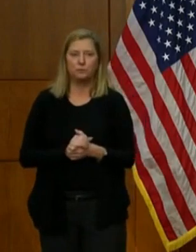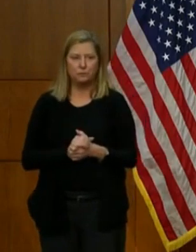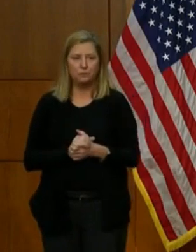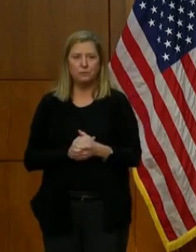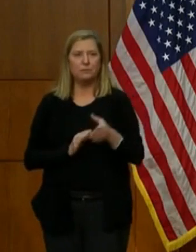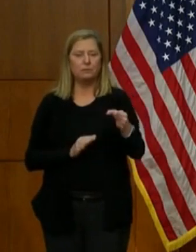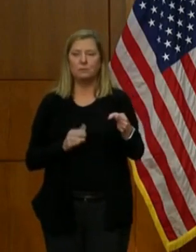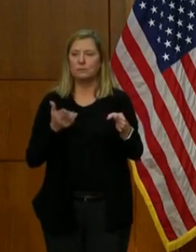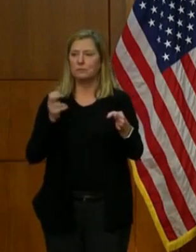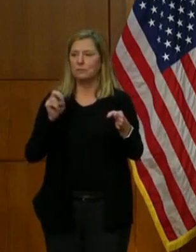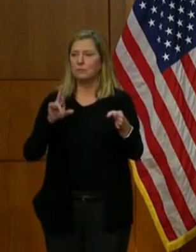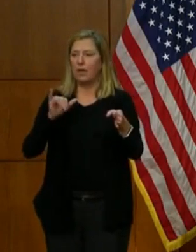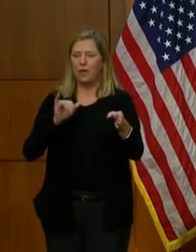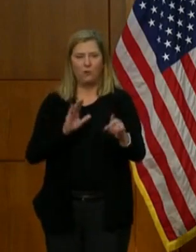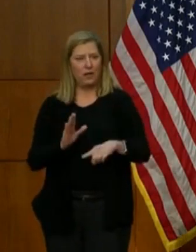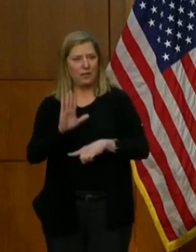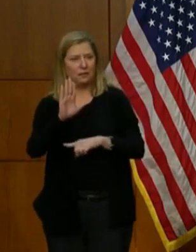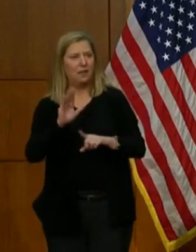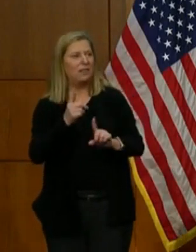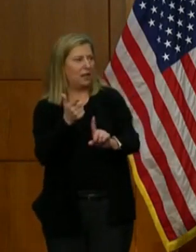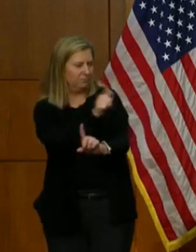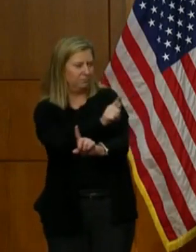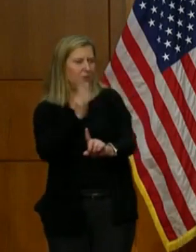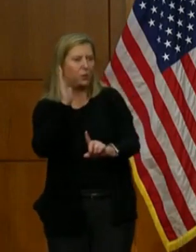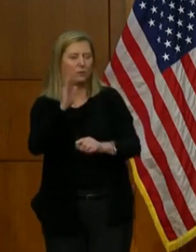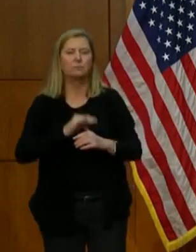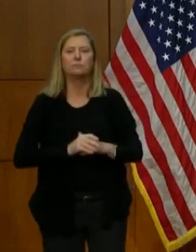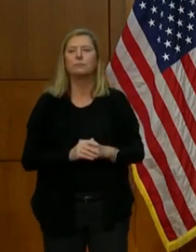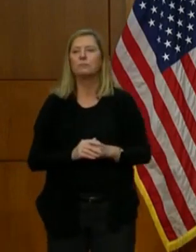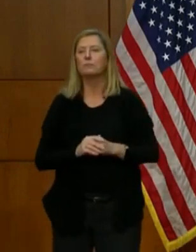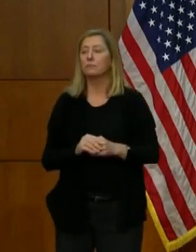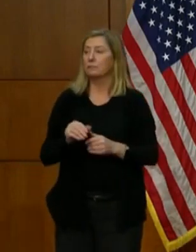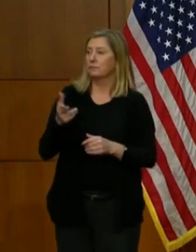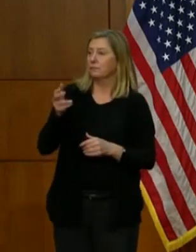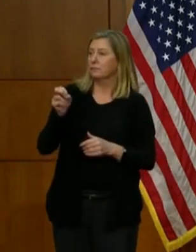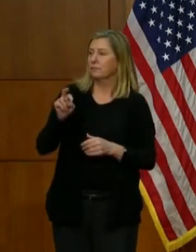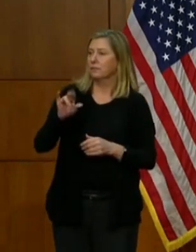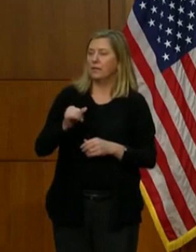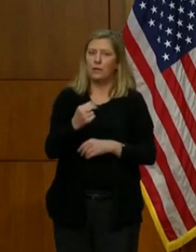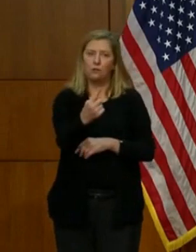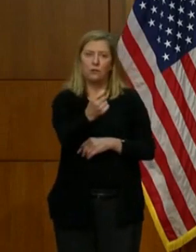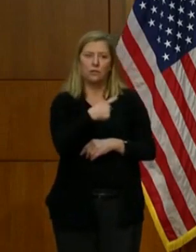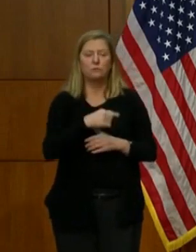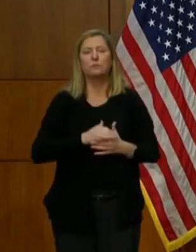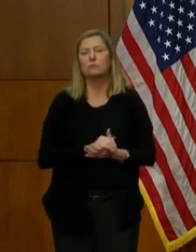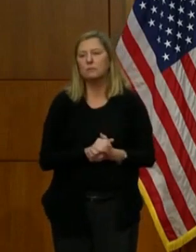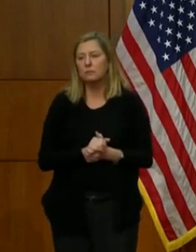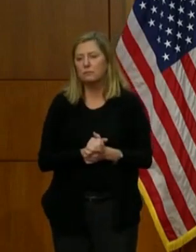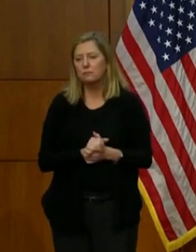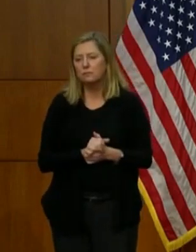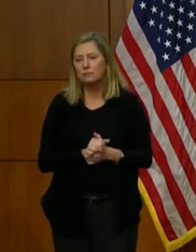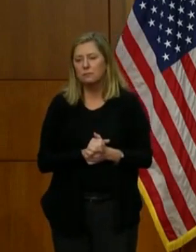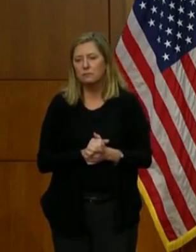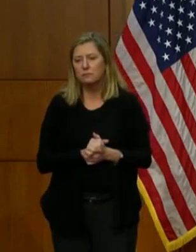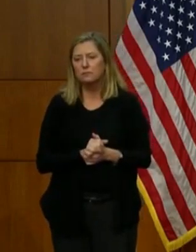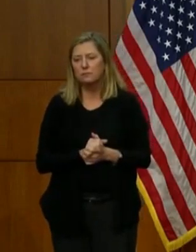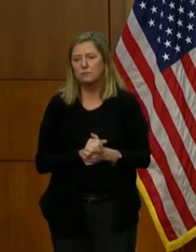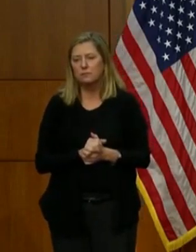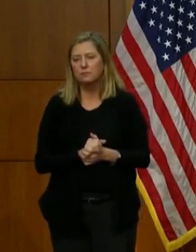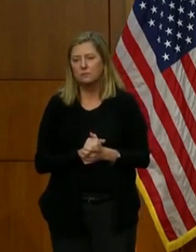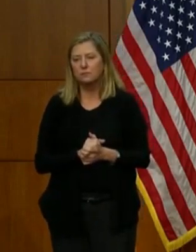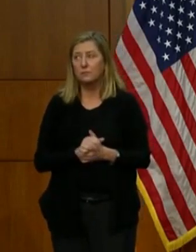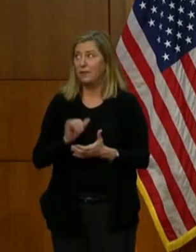Henry, you had your hand up, and I'll come over to you next. Thank you. I think most Virginians are very happy that there's a centralized website now